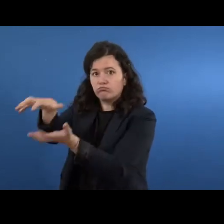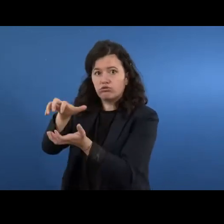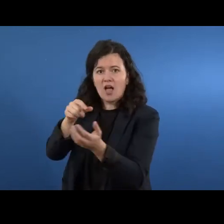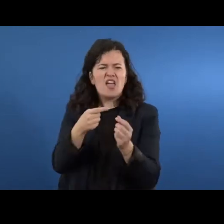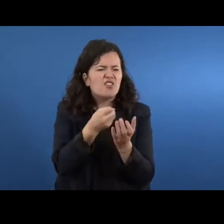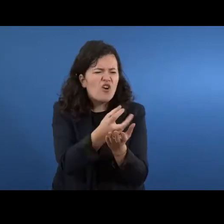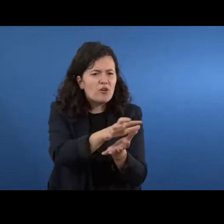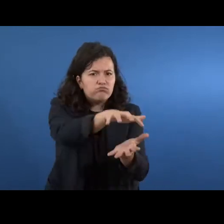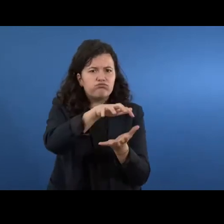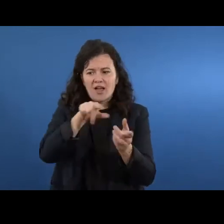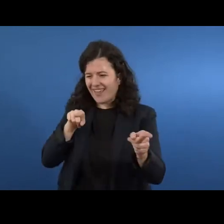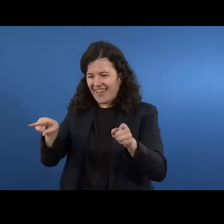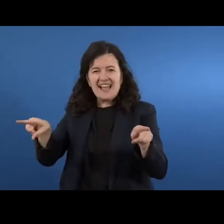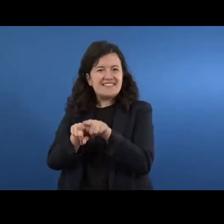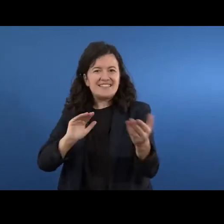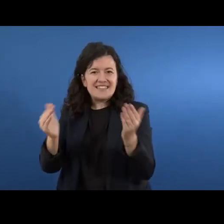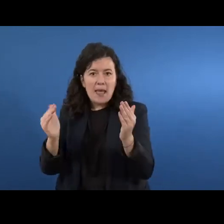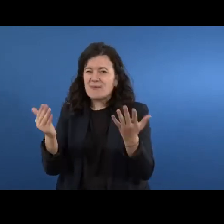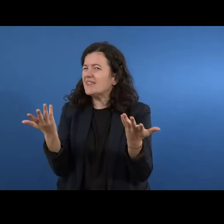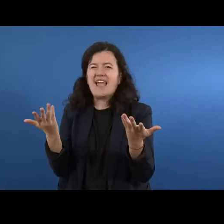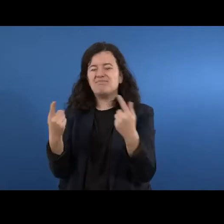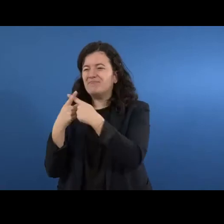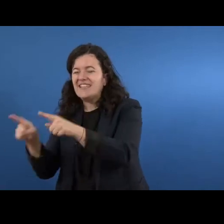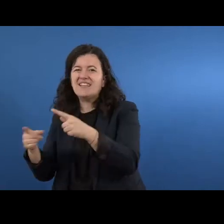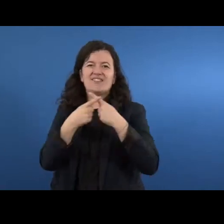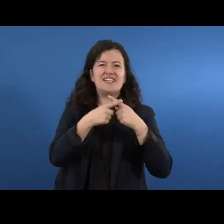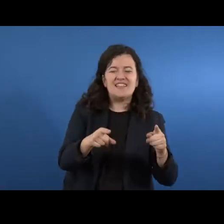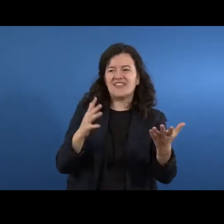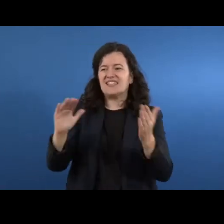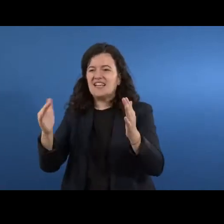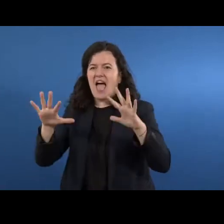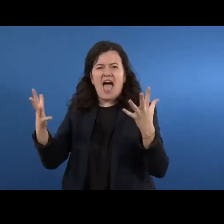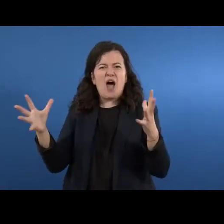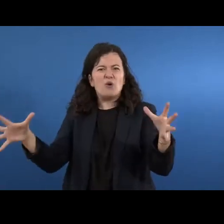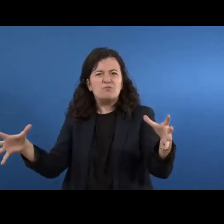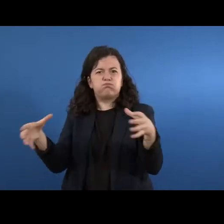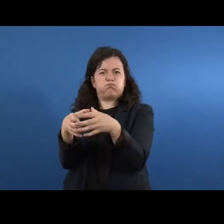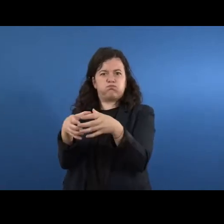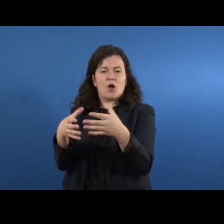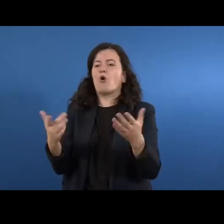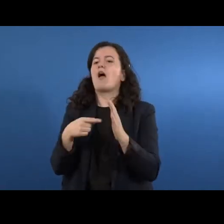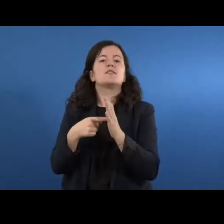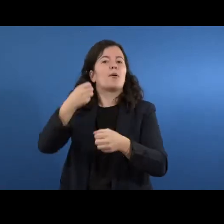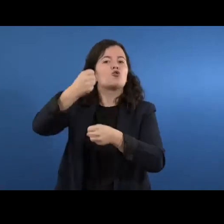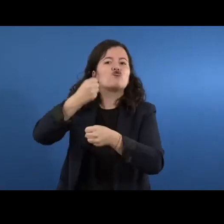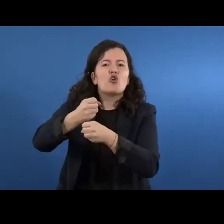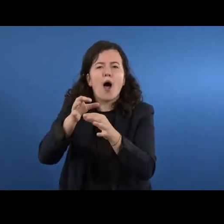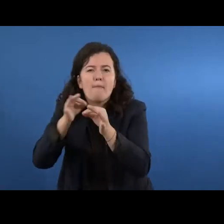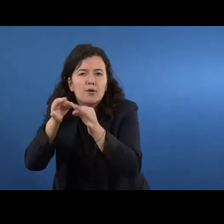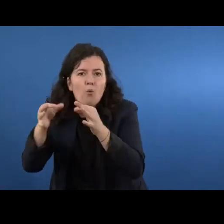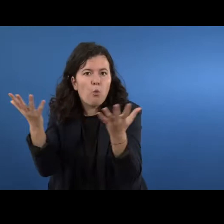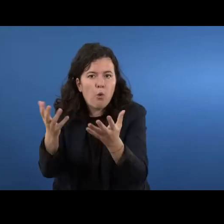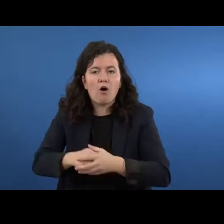that and the type of information that you can find in job boards, in job descriptions, or in CVs